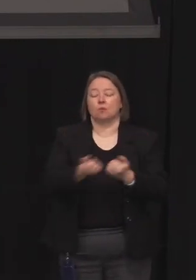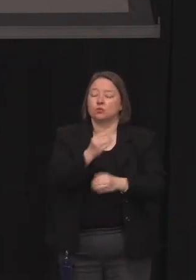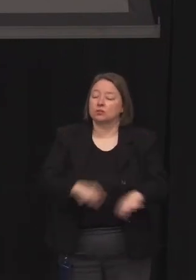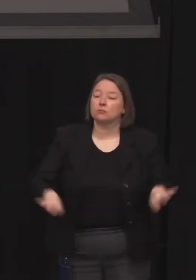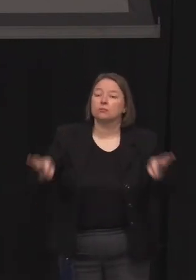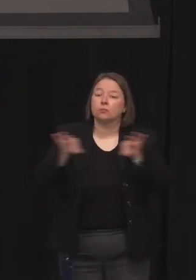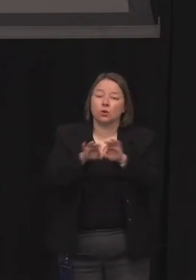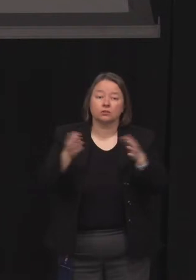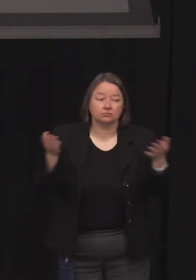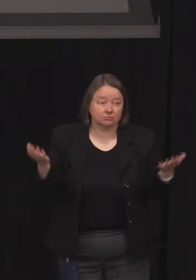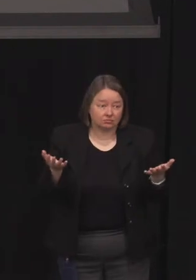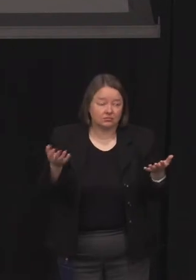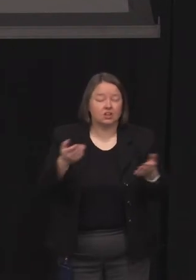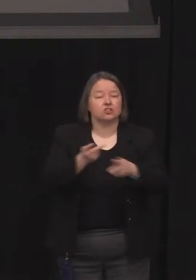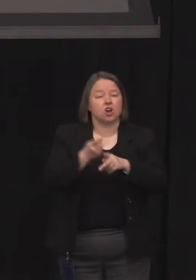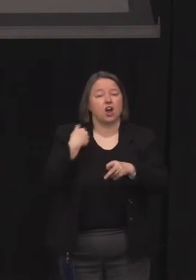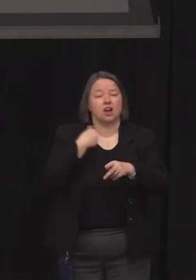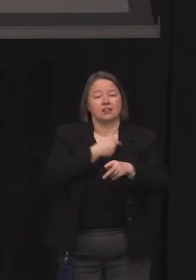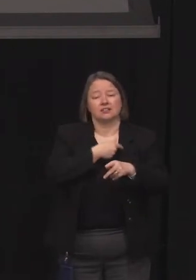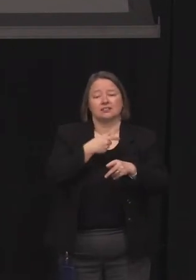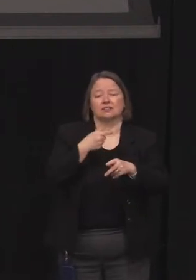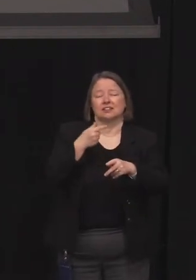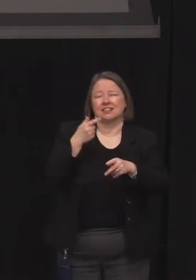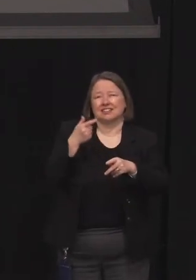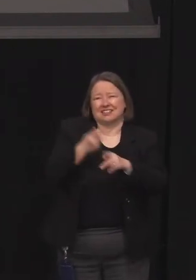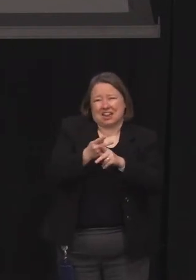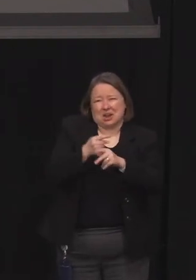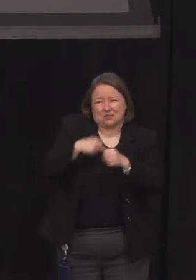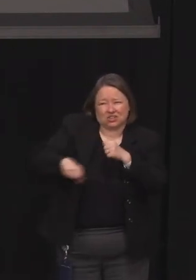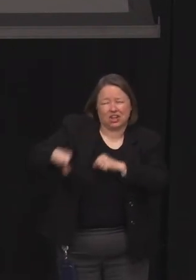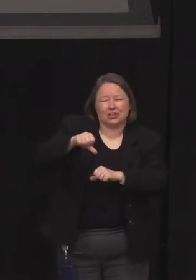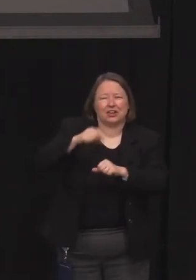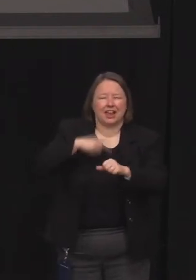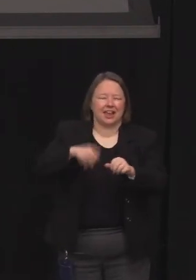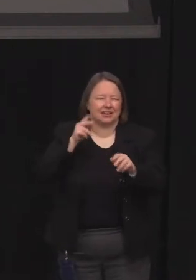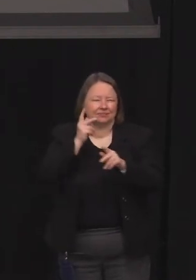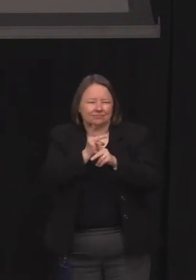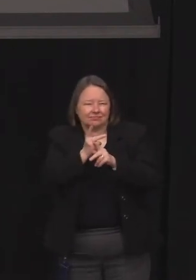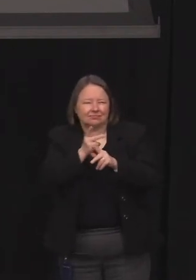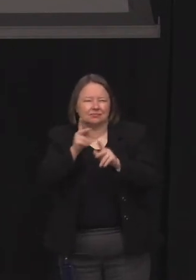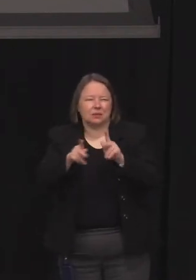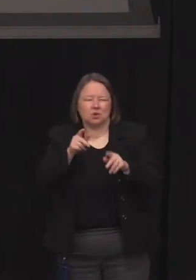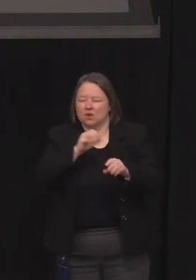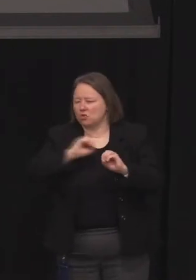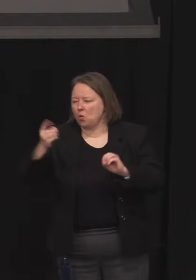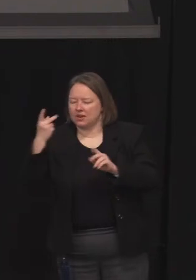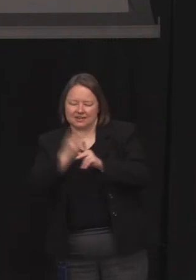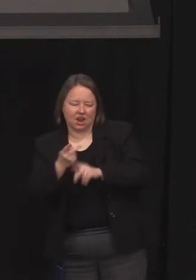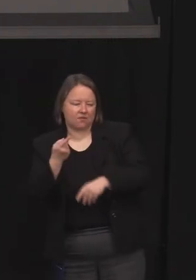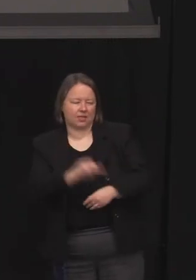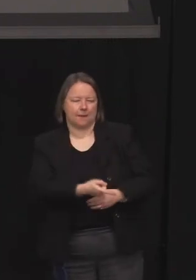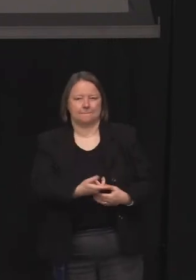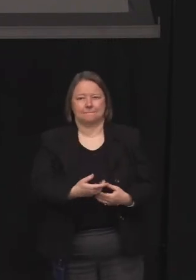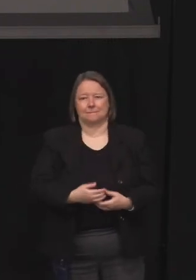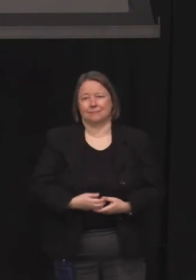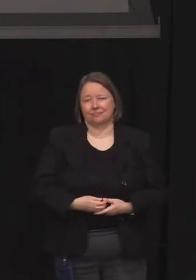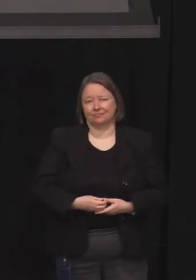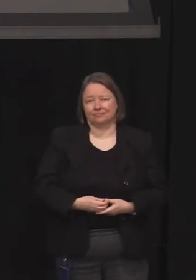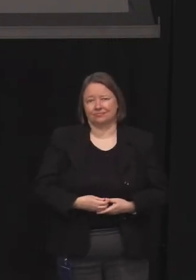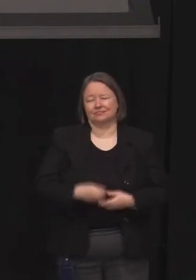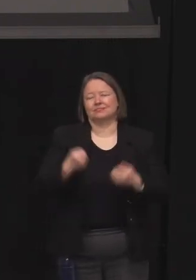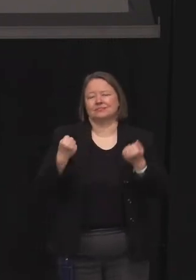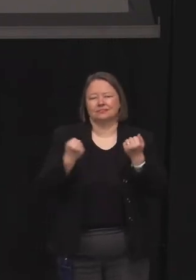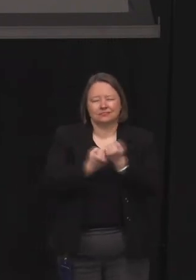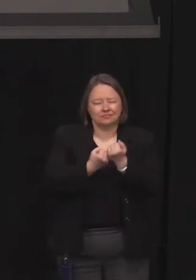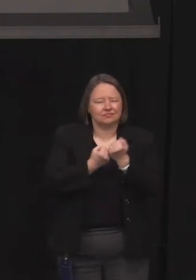importantly, he taught us to care for others and to look out for those who do not have anyone to watch over them. Looking out for